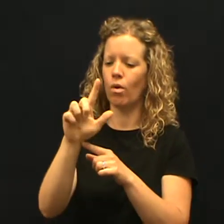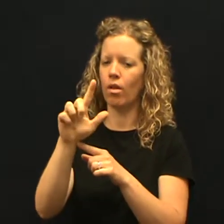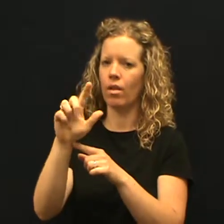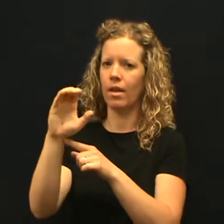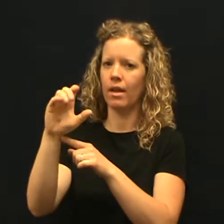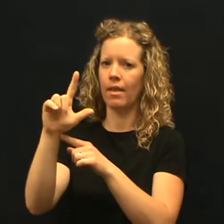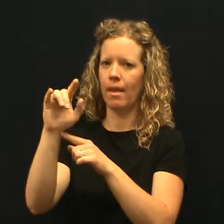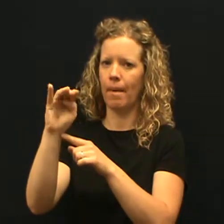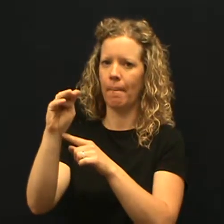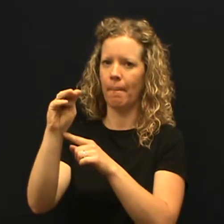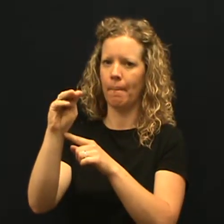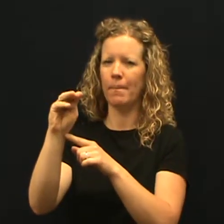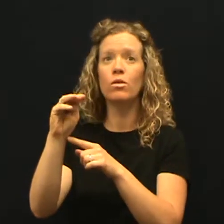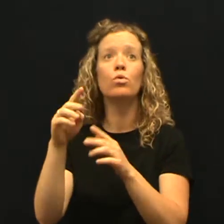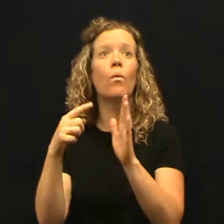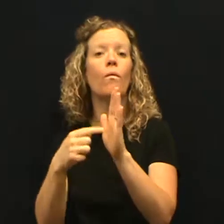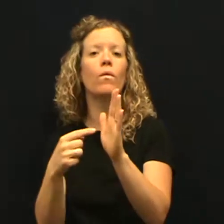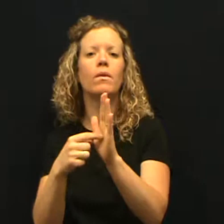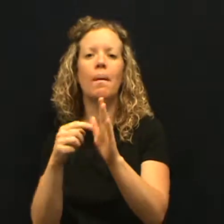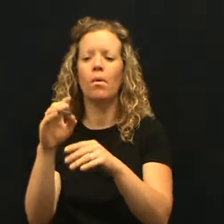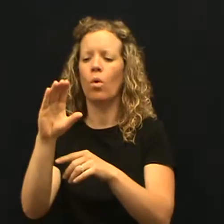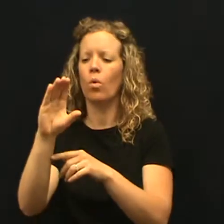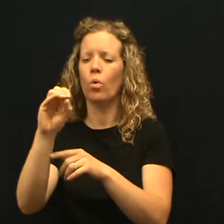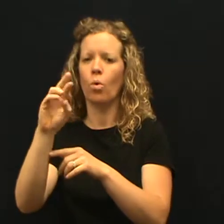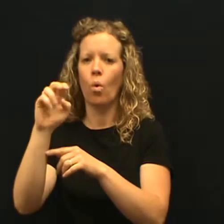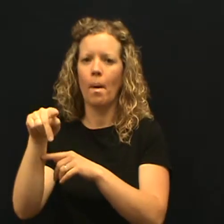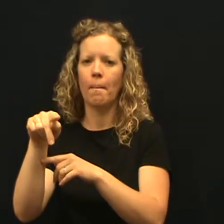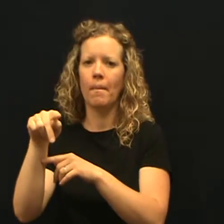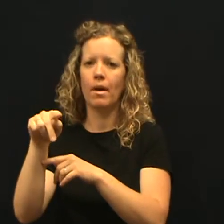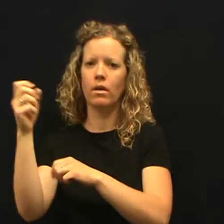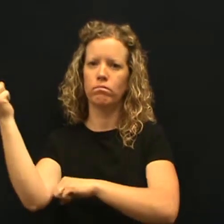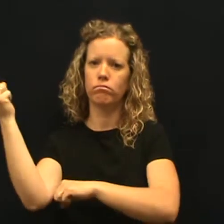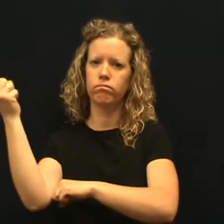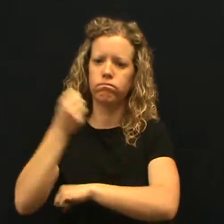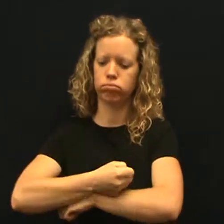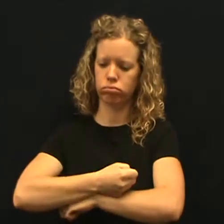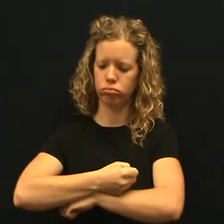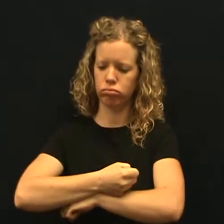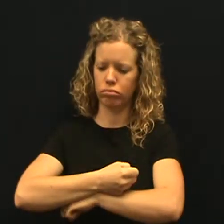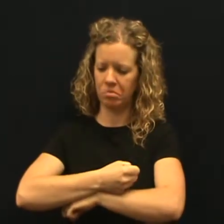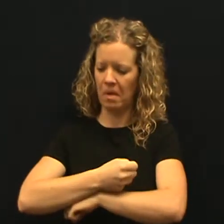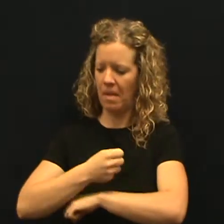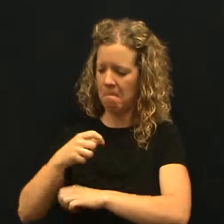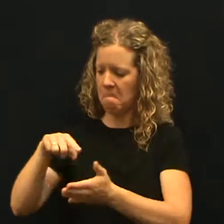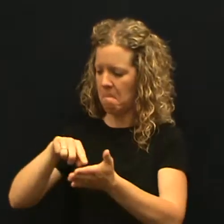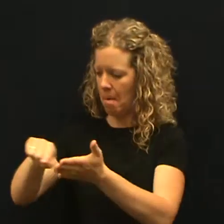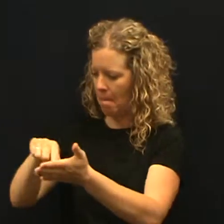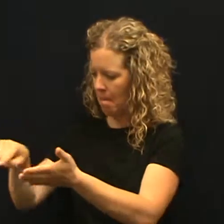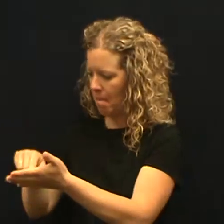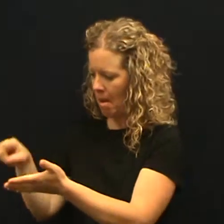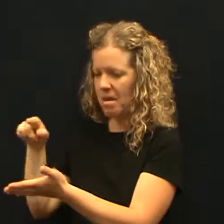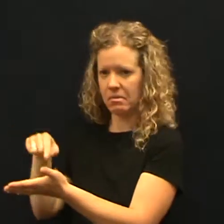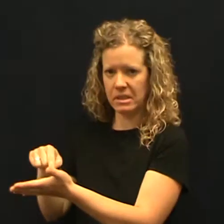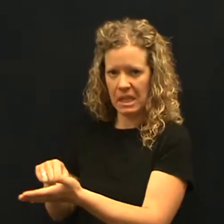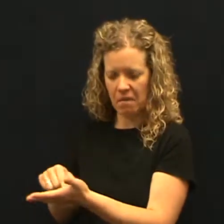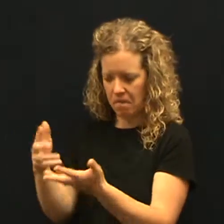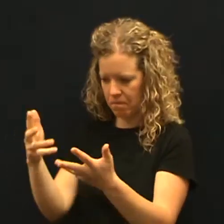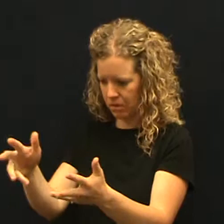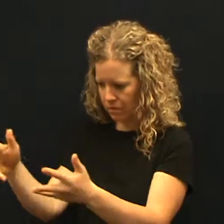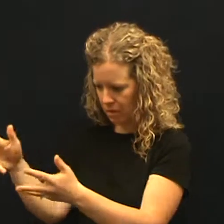business, once all of the other claims against the corporation have been settled, a stockholder as an owner will get what's